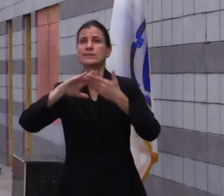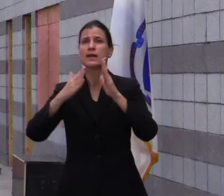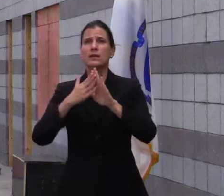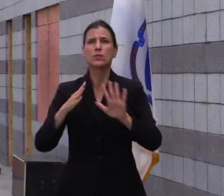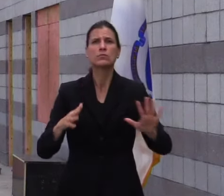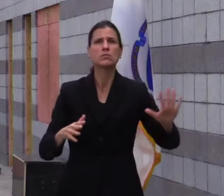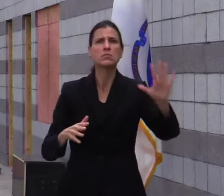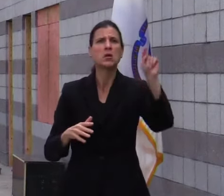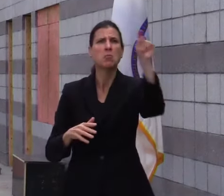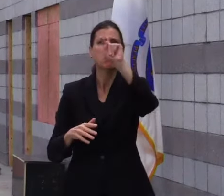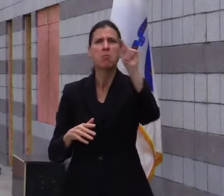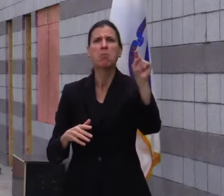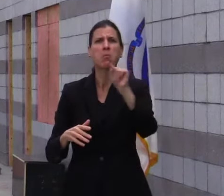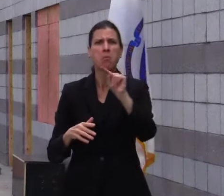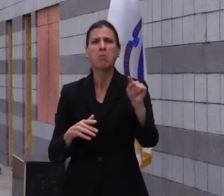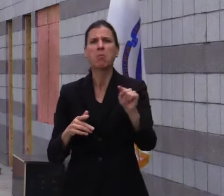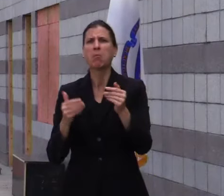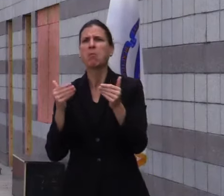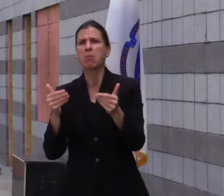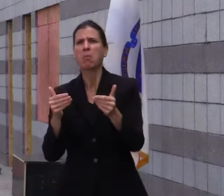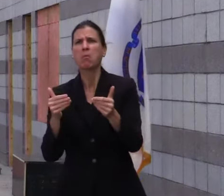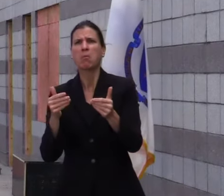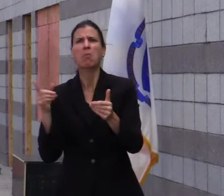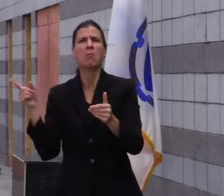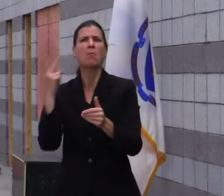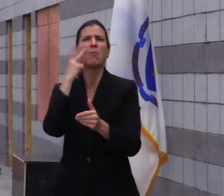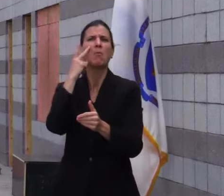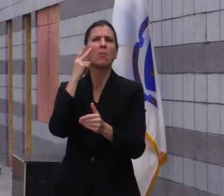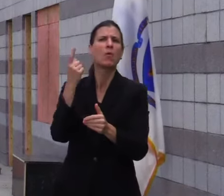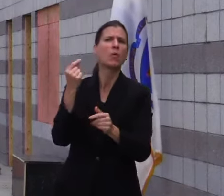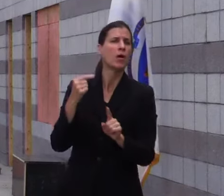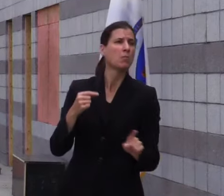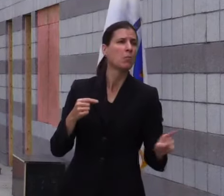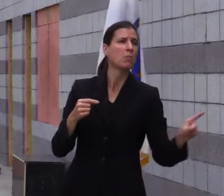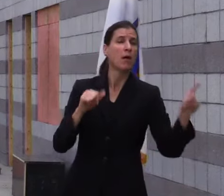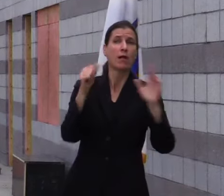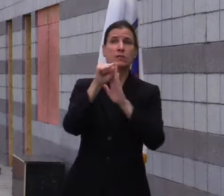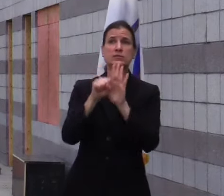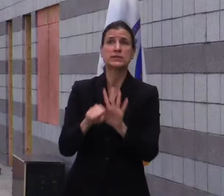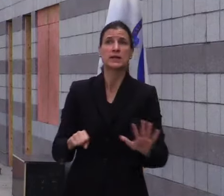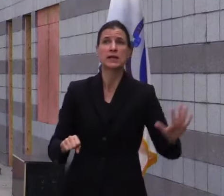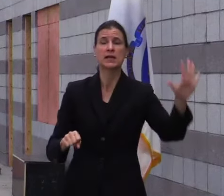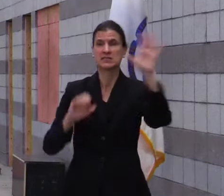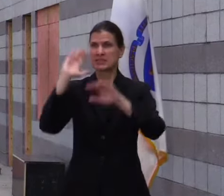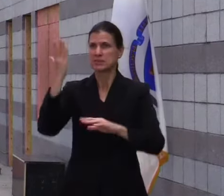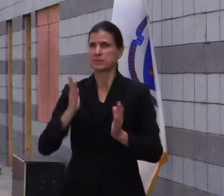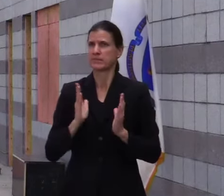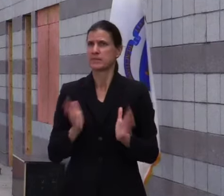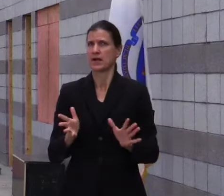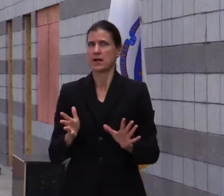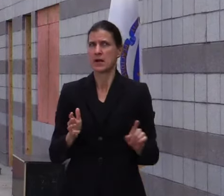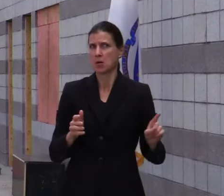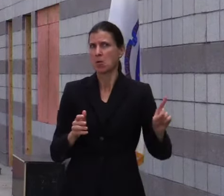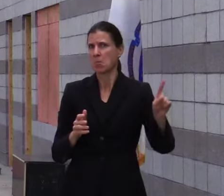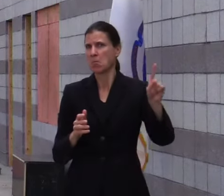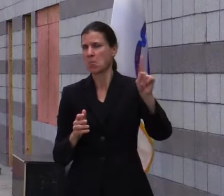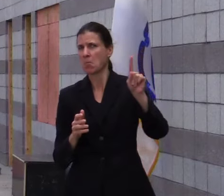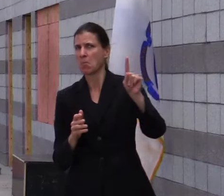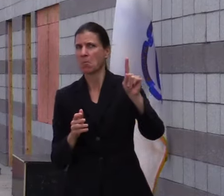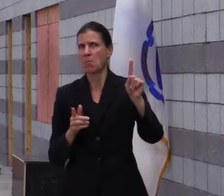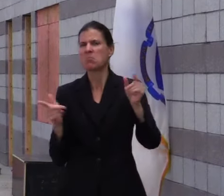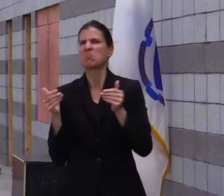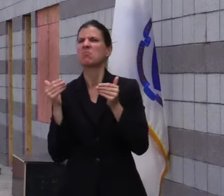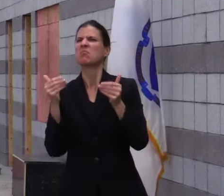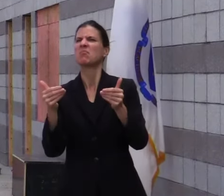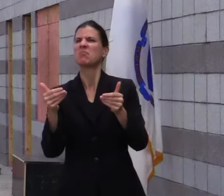without any evidence in those states that those are the things that drive spread. We're going to continue to be a national leader on testing.